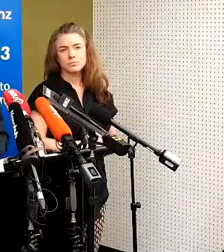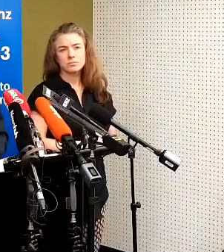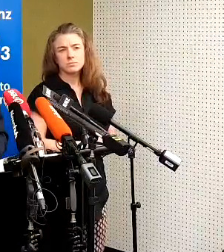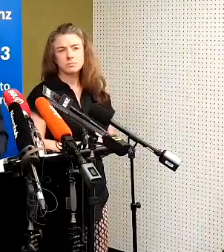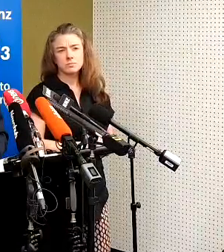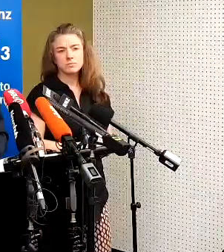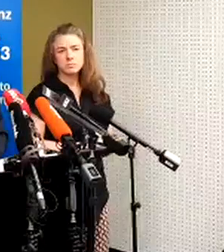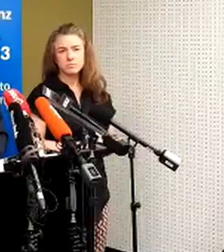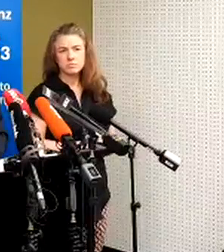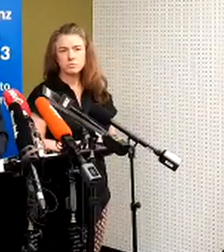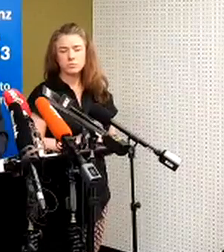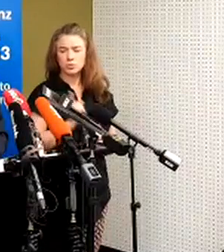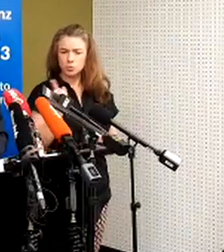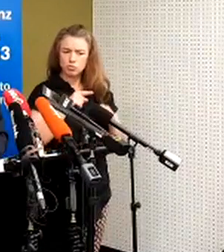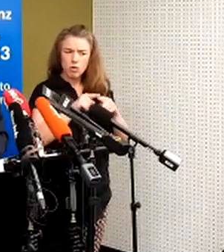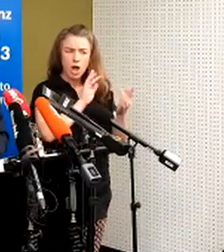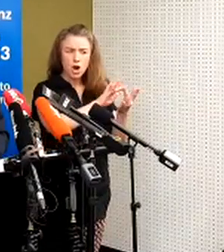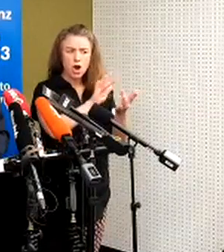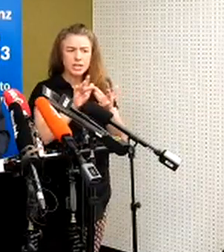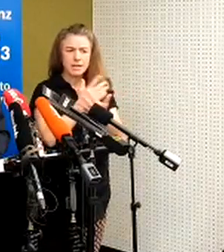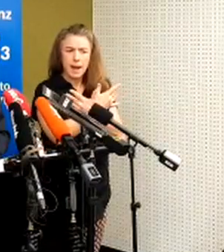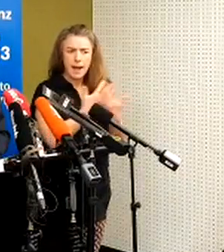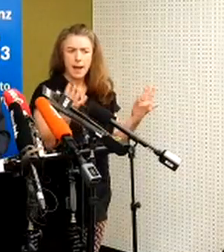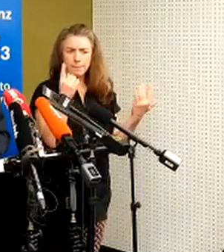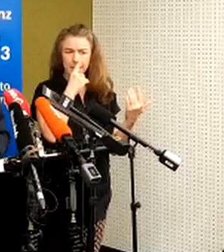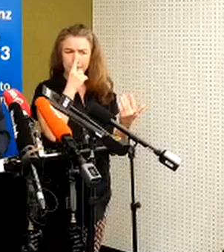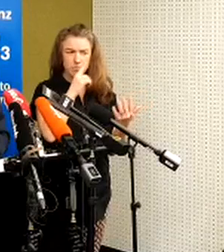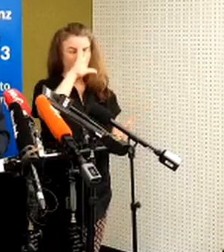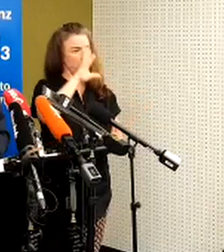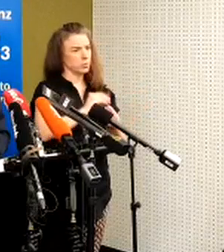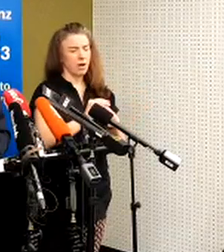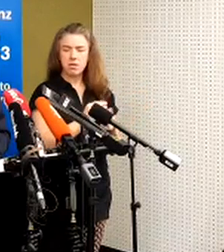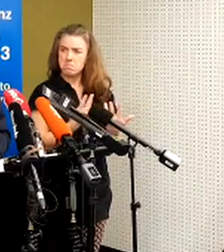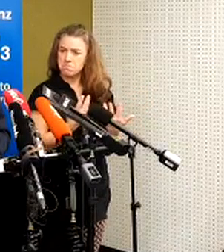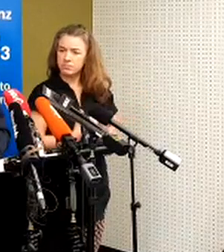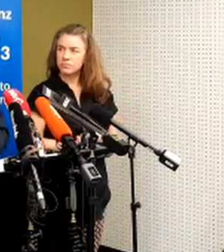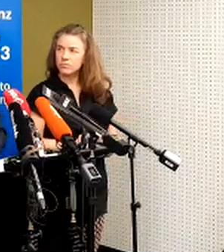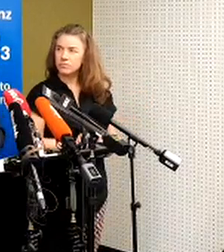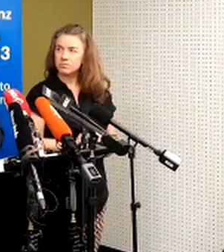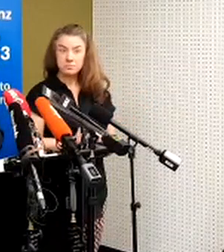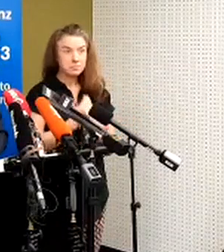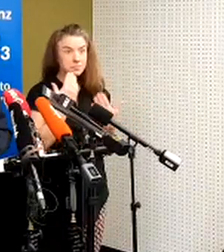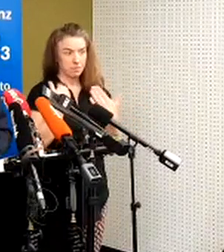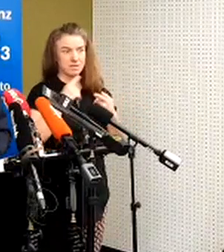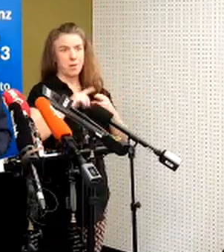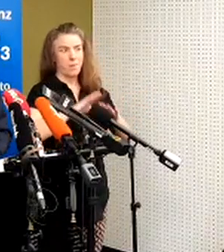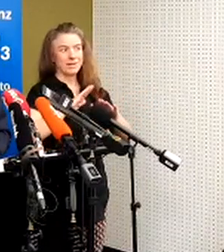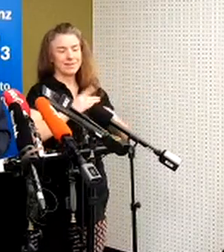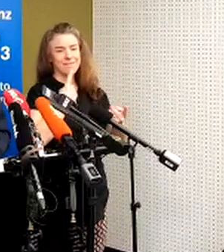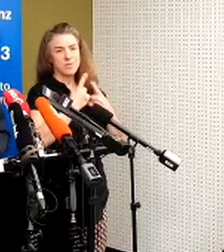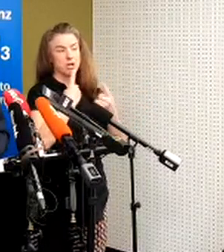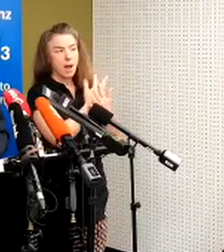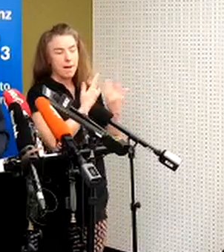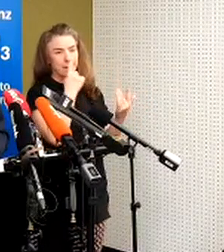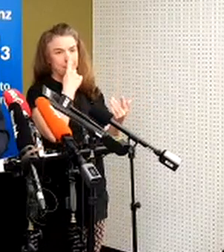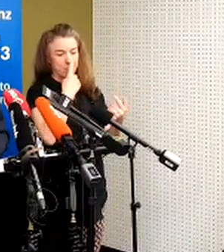the ministry is trying to contract, that might have been at risk from the confirmed cases at all? I actually am waiting for that information,